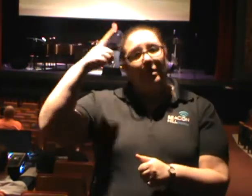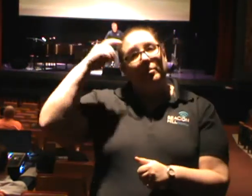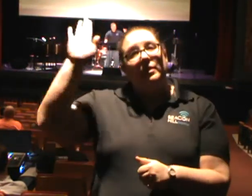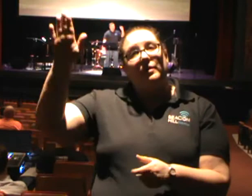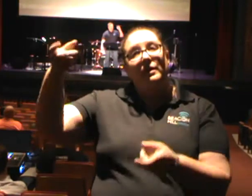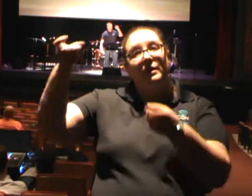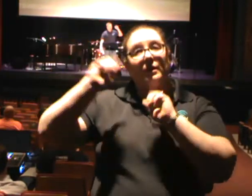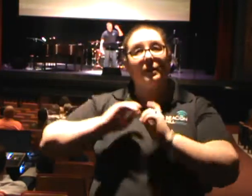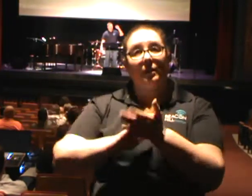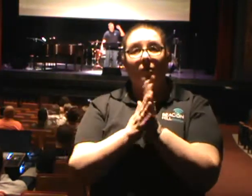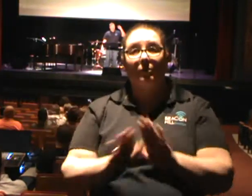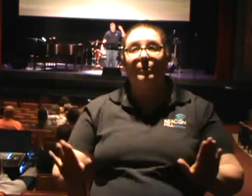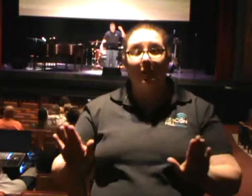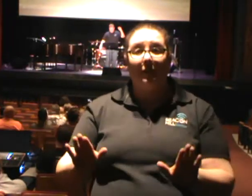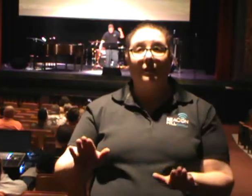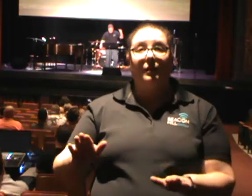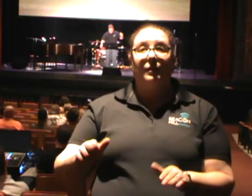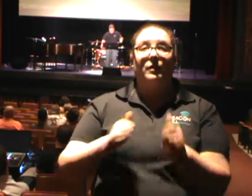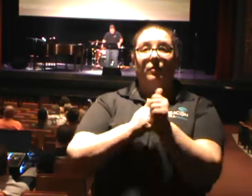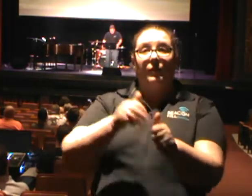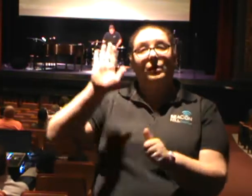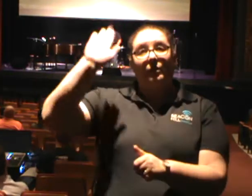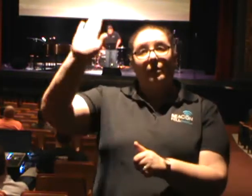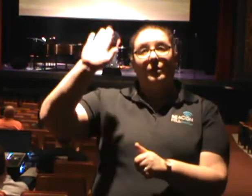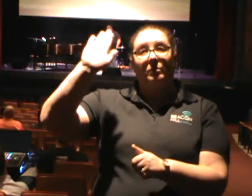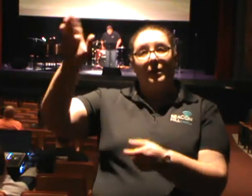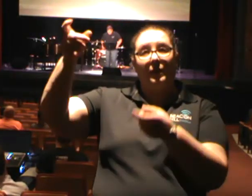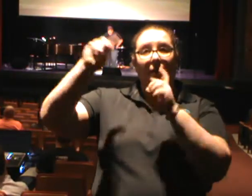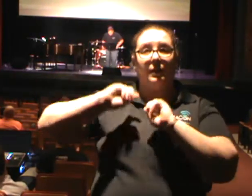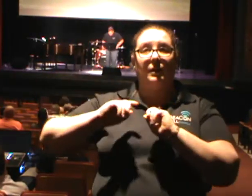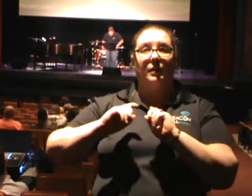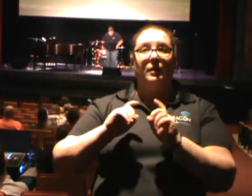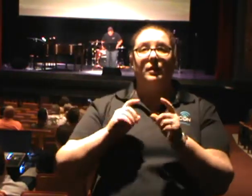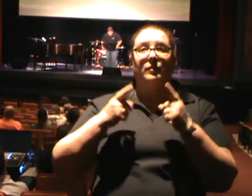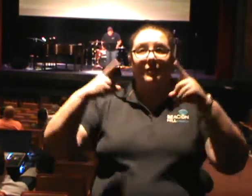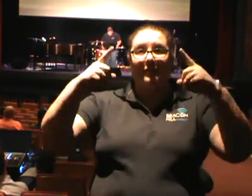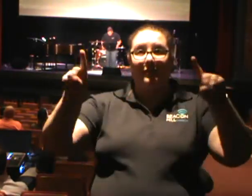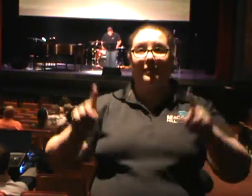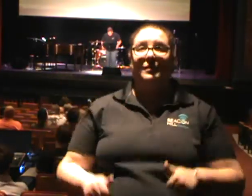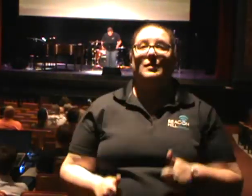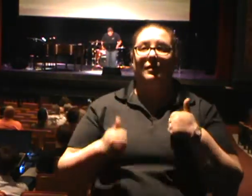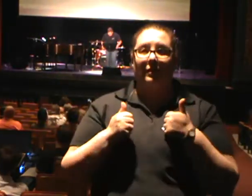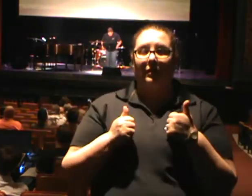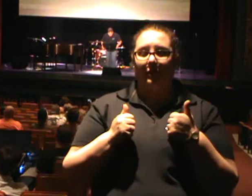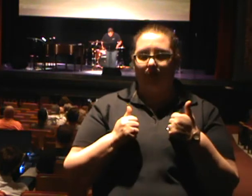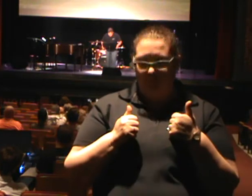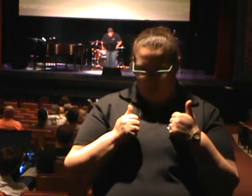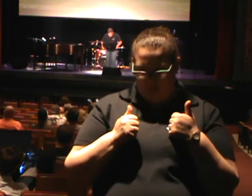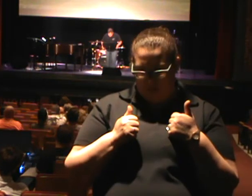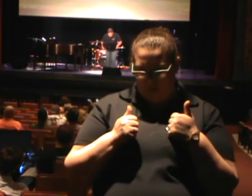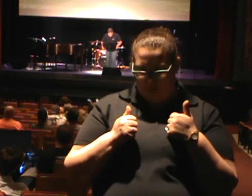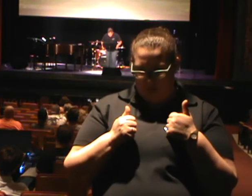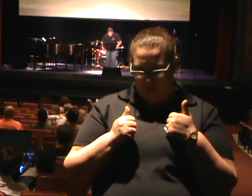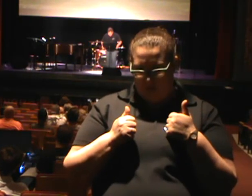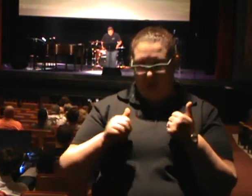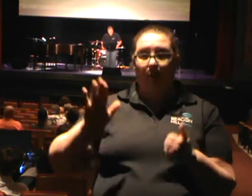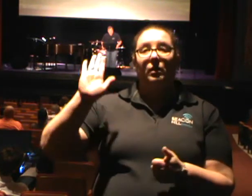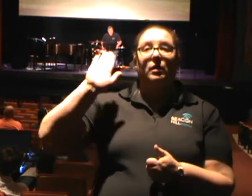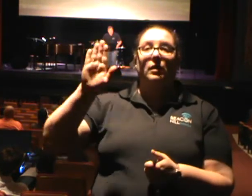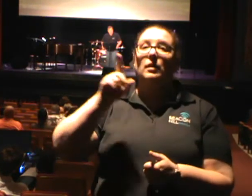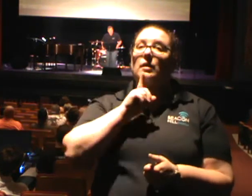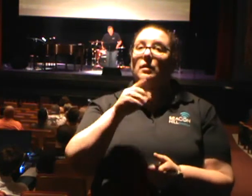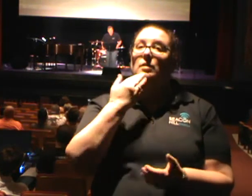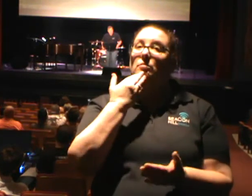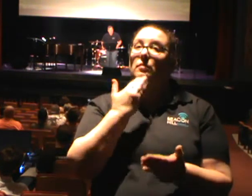offers peace. You should follow him because he offers abundant life. But secondly, you should follow him because he is the